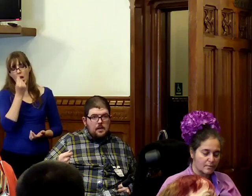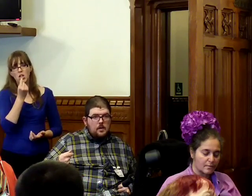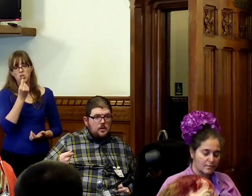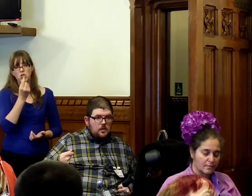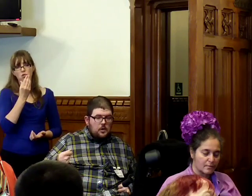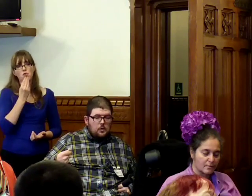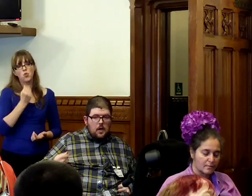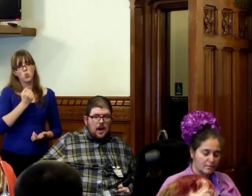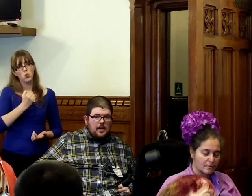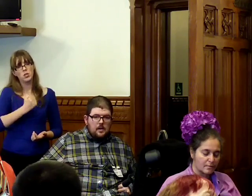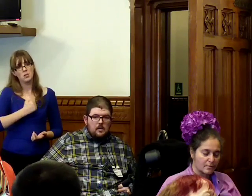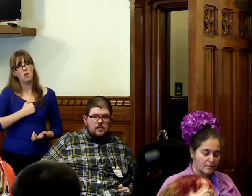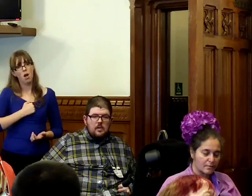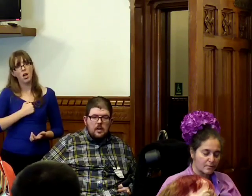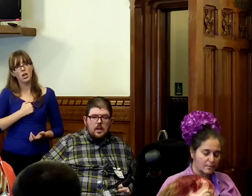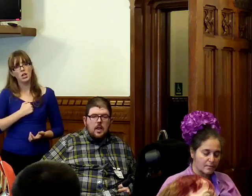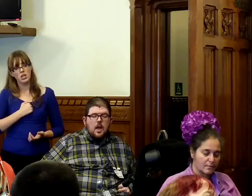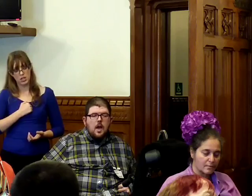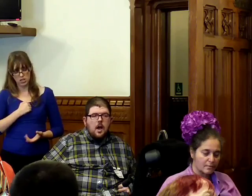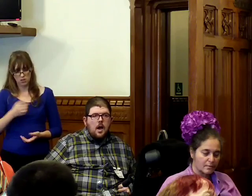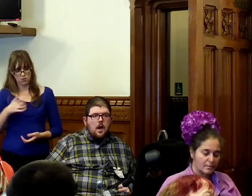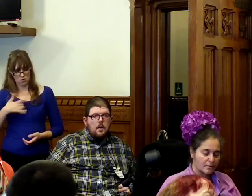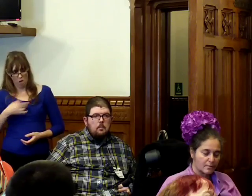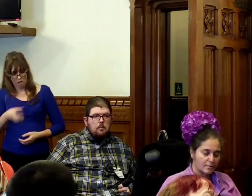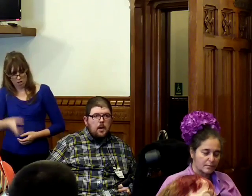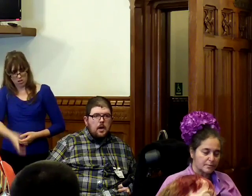use my urinal.